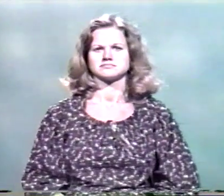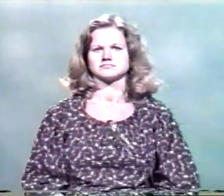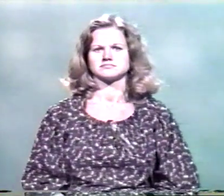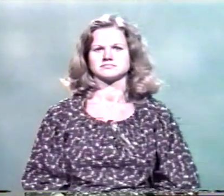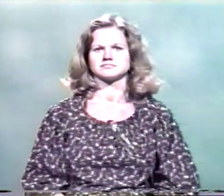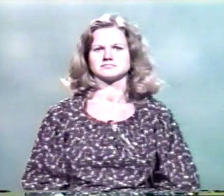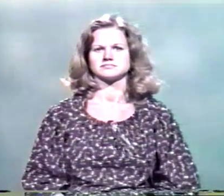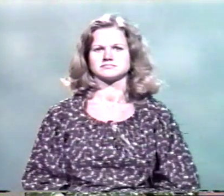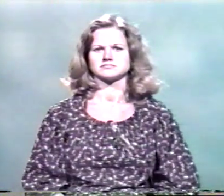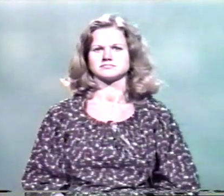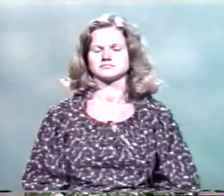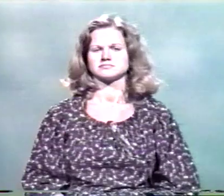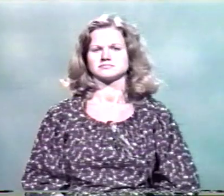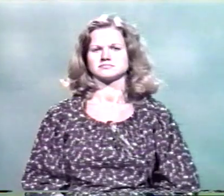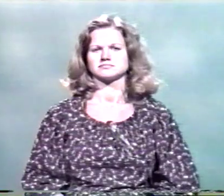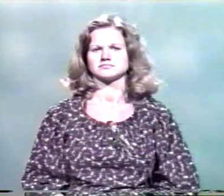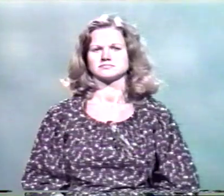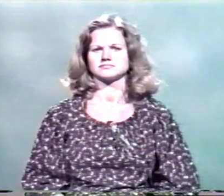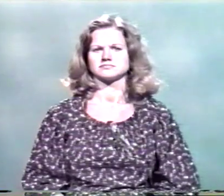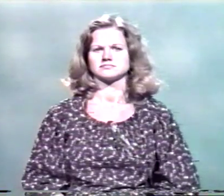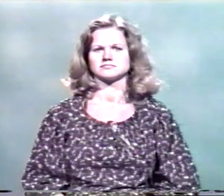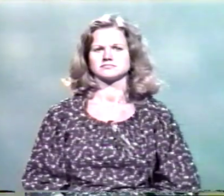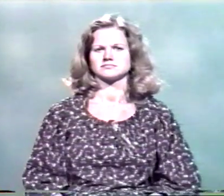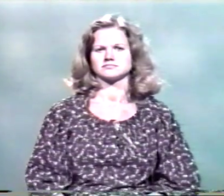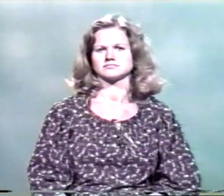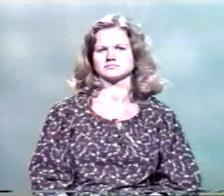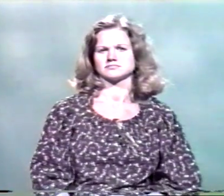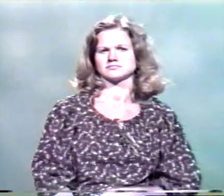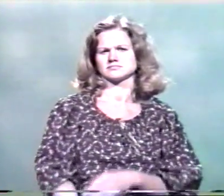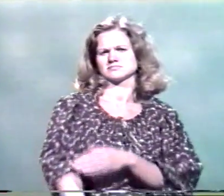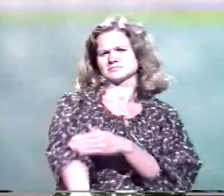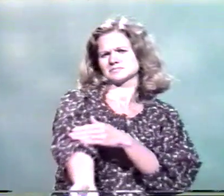A form of the sign morning that means early in the morning.